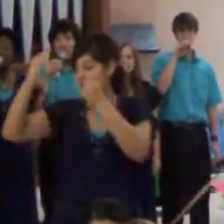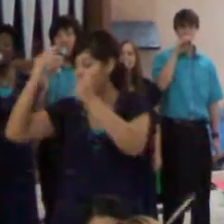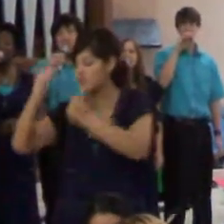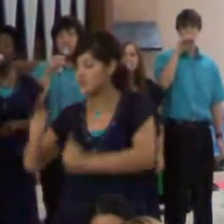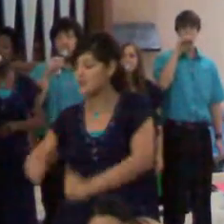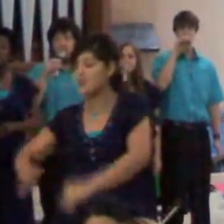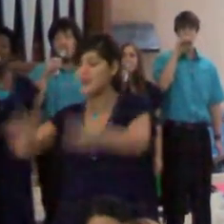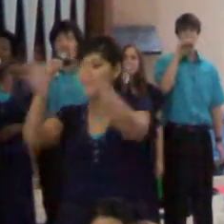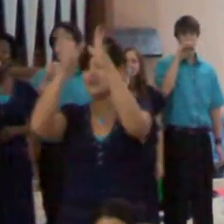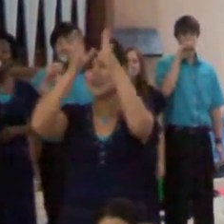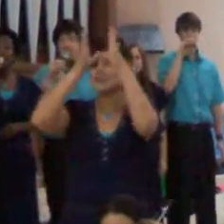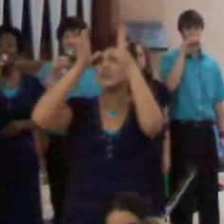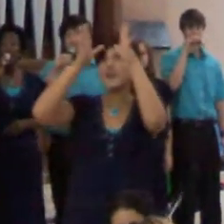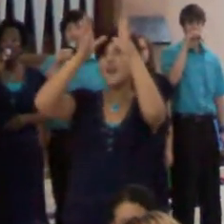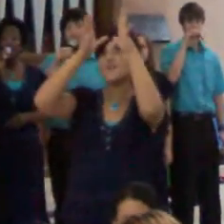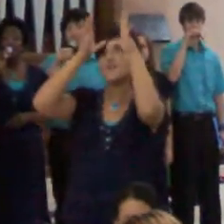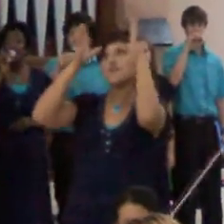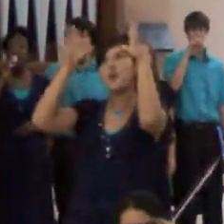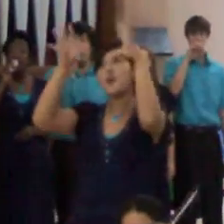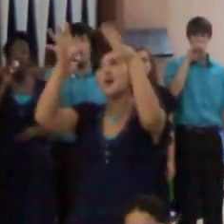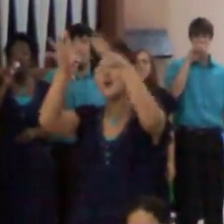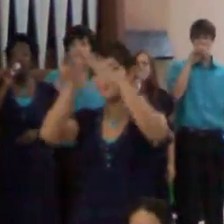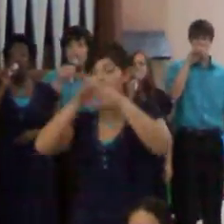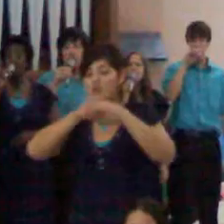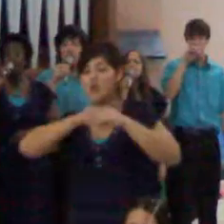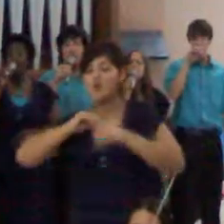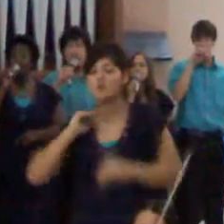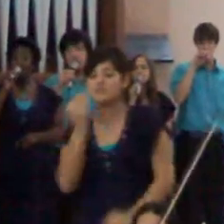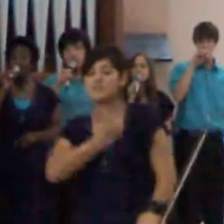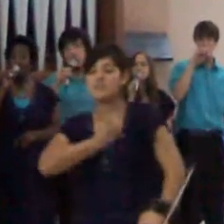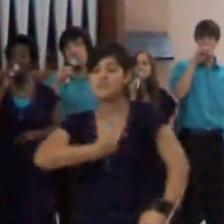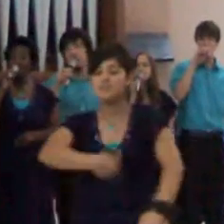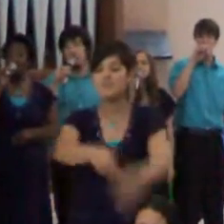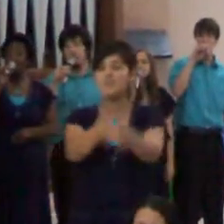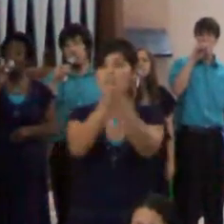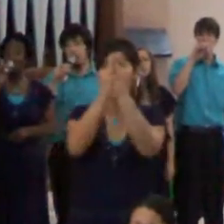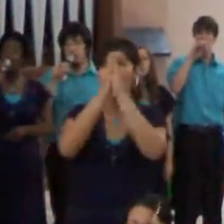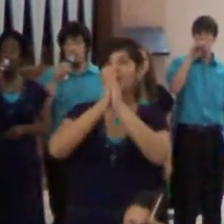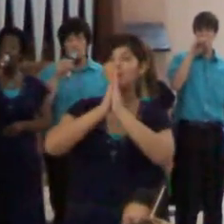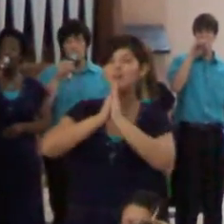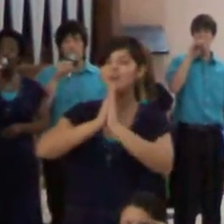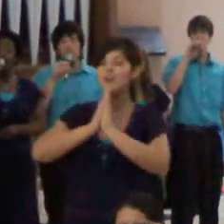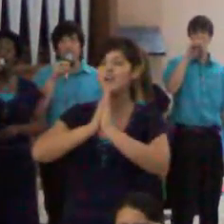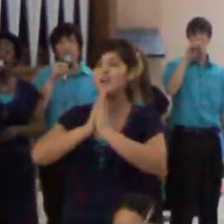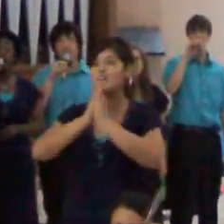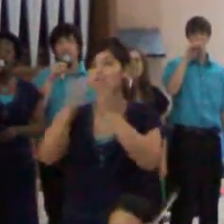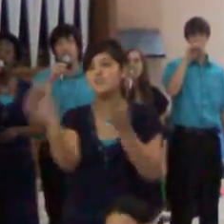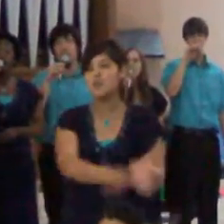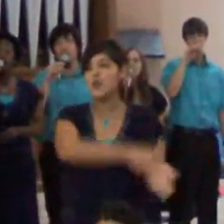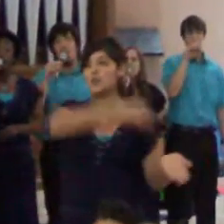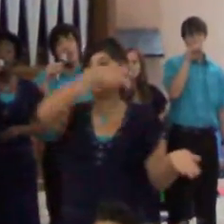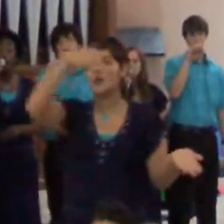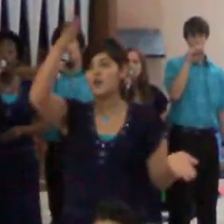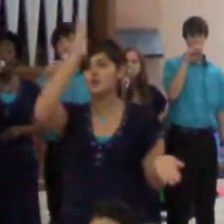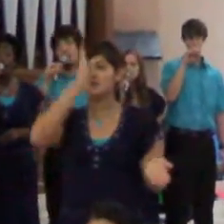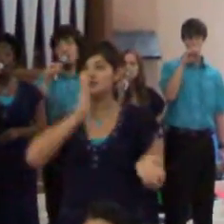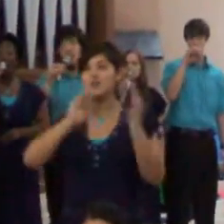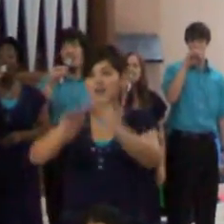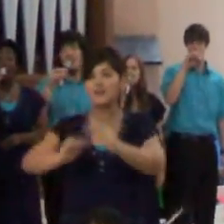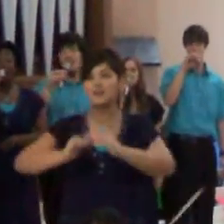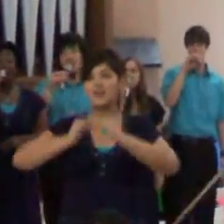se the right of the receive our